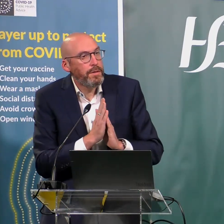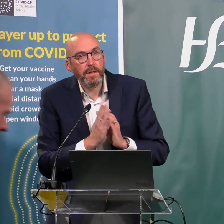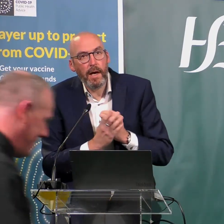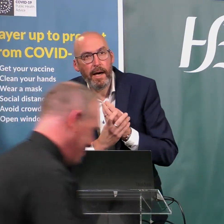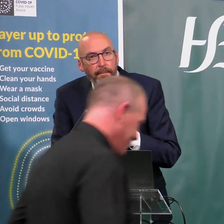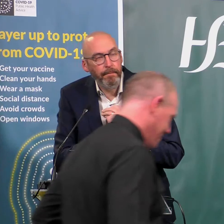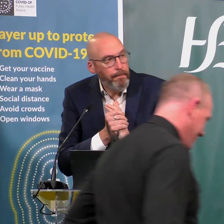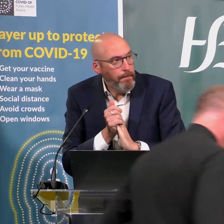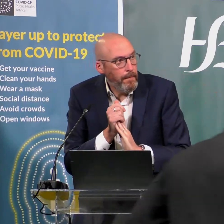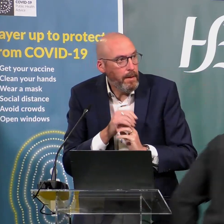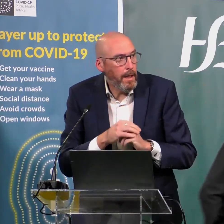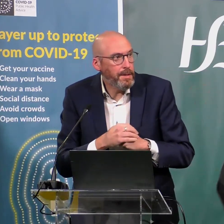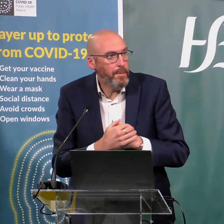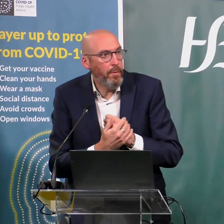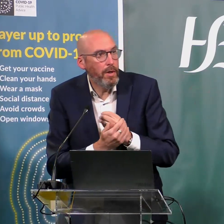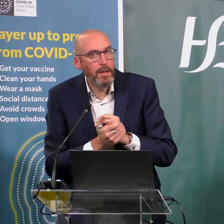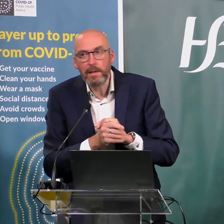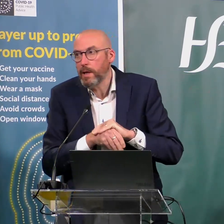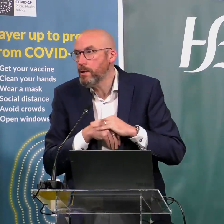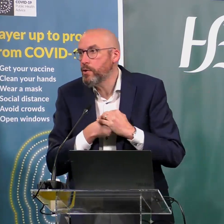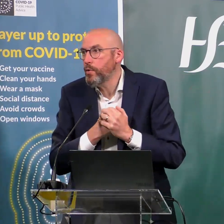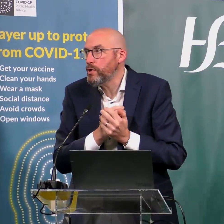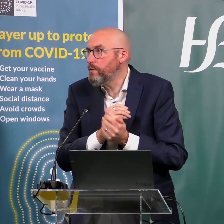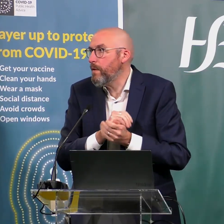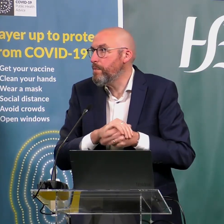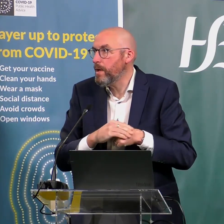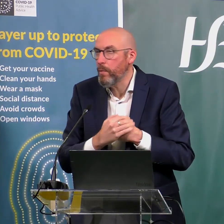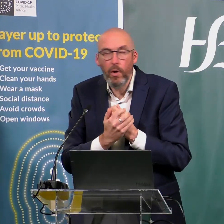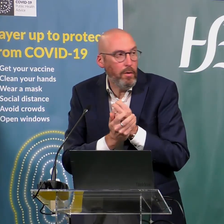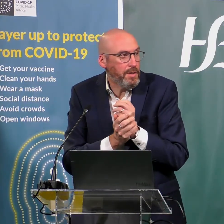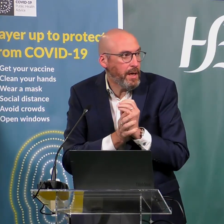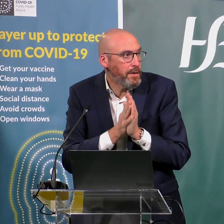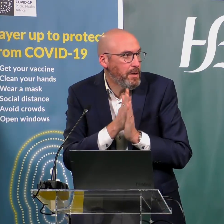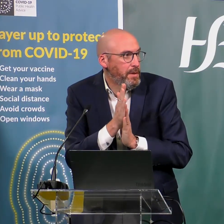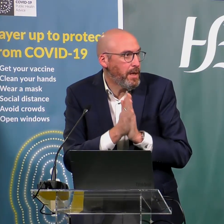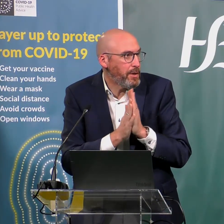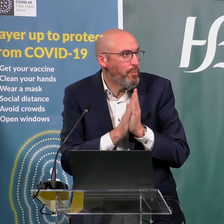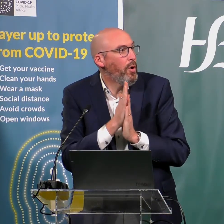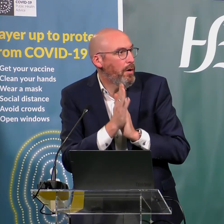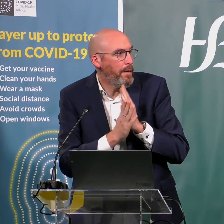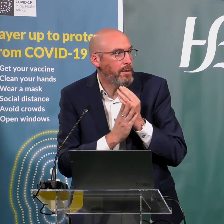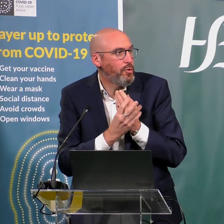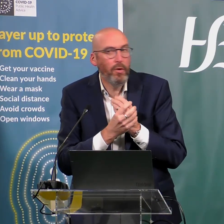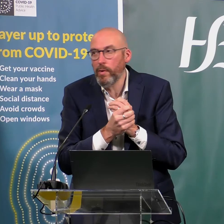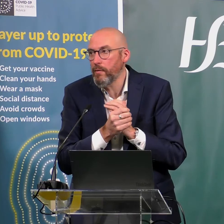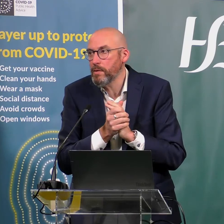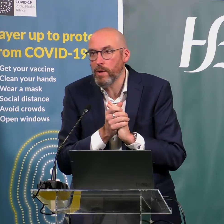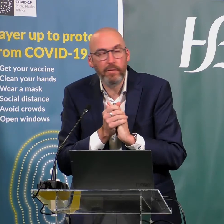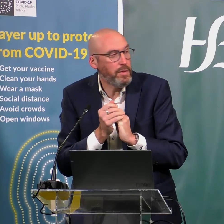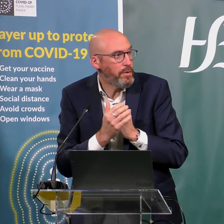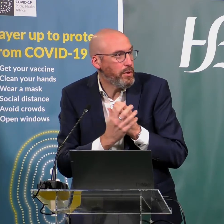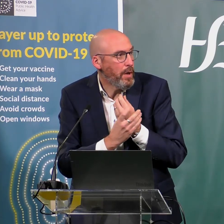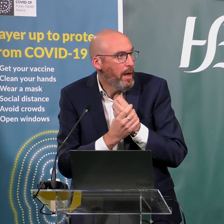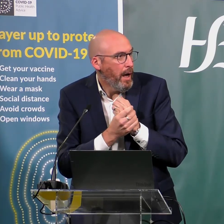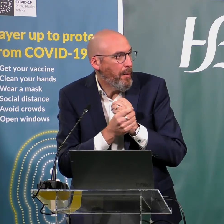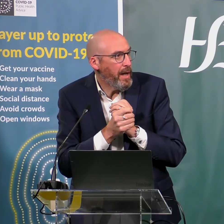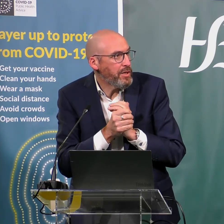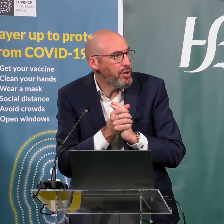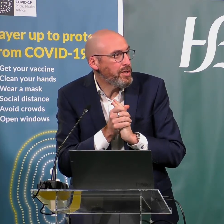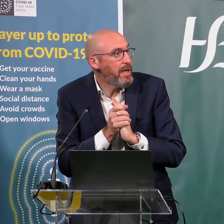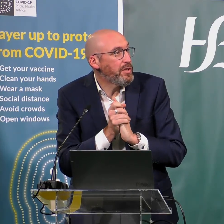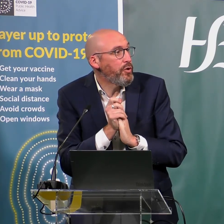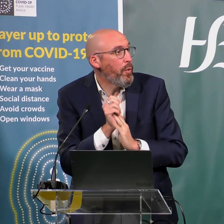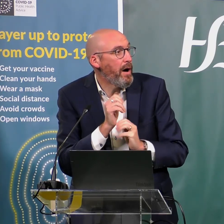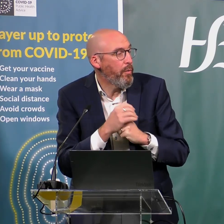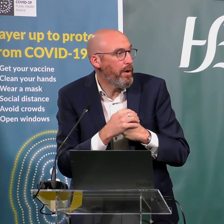Okay, folks. As is my wont, I'll take 2 questions from everybody, and we'll go around a second time and take 2 more, and then 2 more, whatever suits you. I'm going to